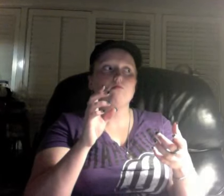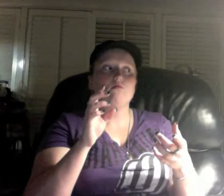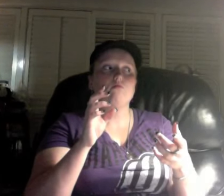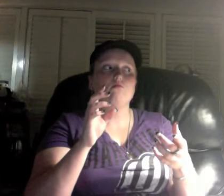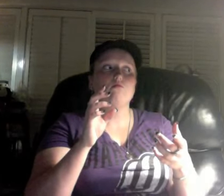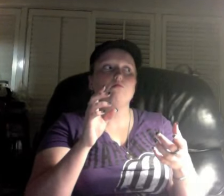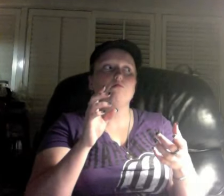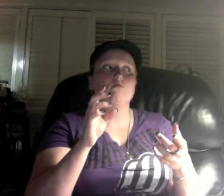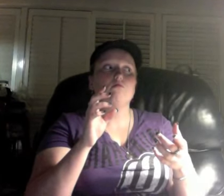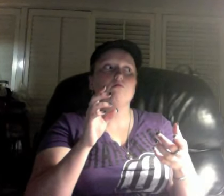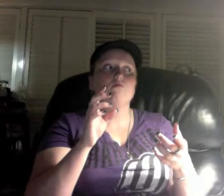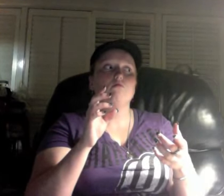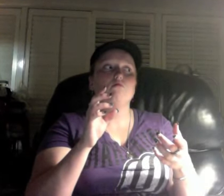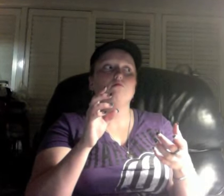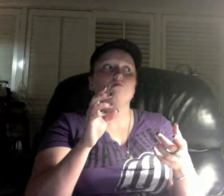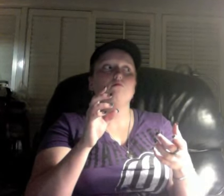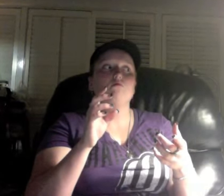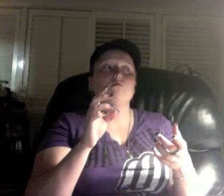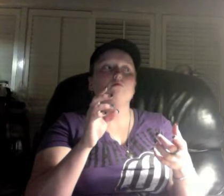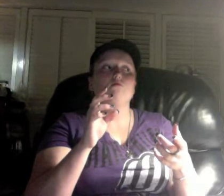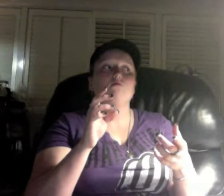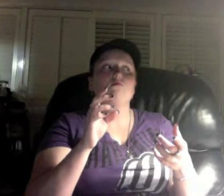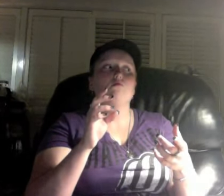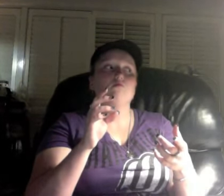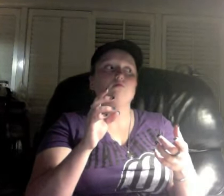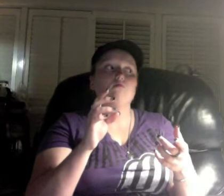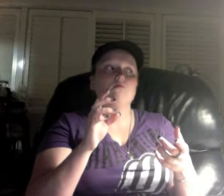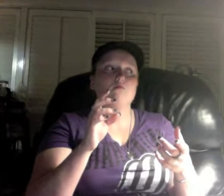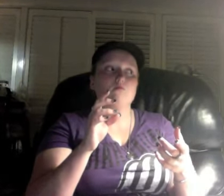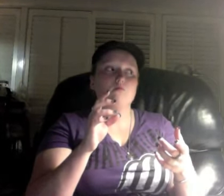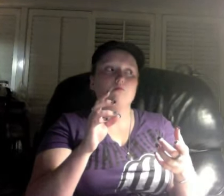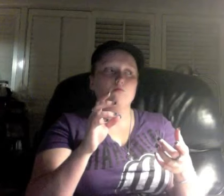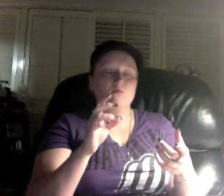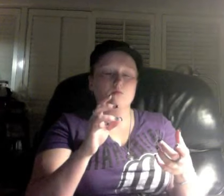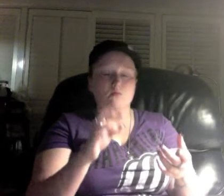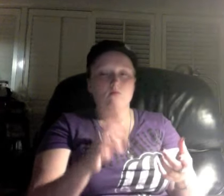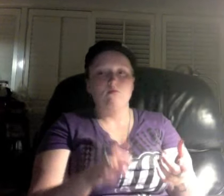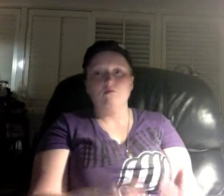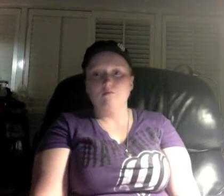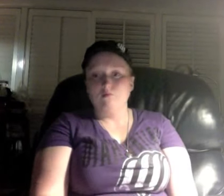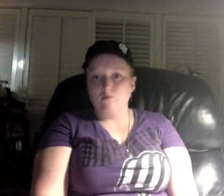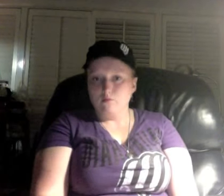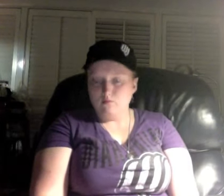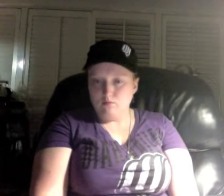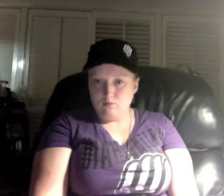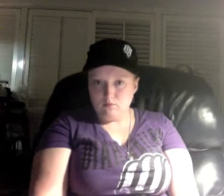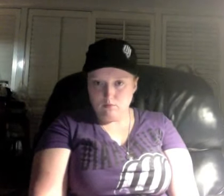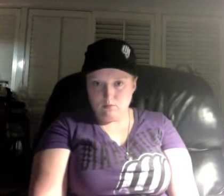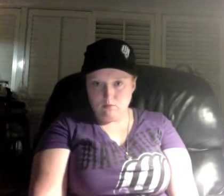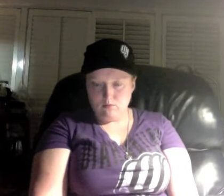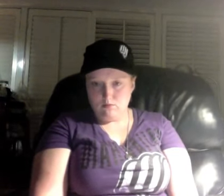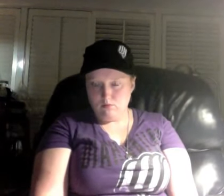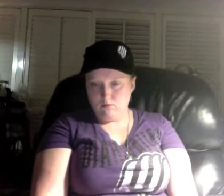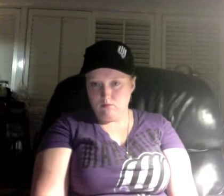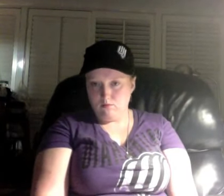And so then I go up, and my candle bearers process out in front of me, and I'm holding the lectionary up, and the